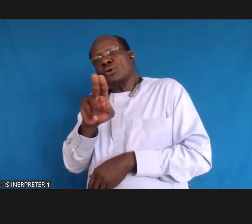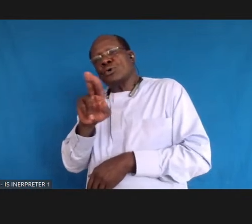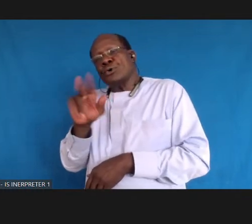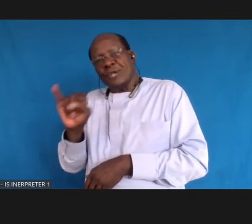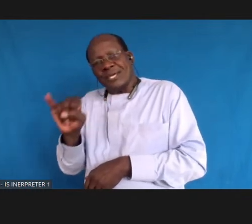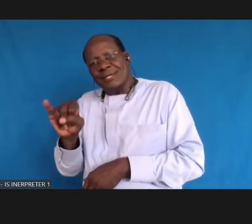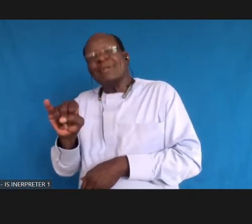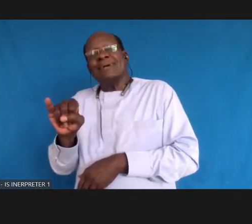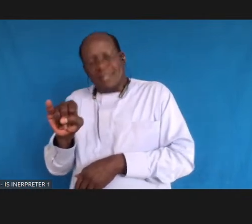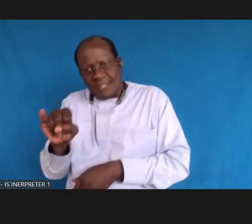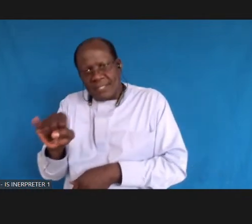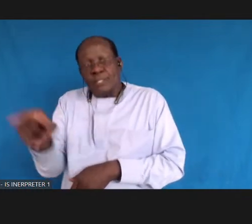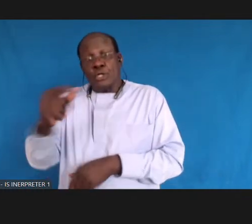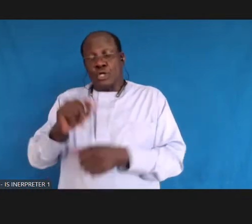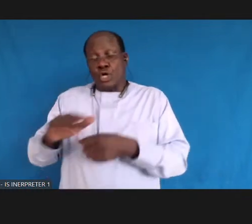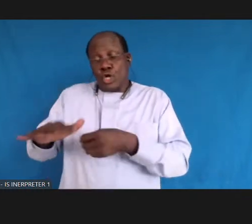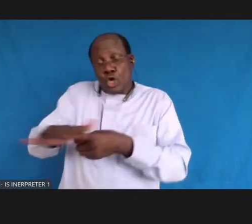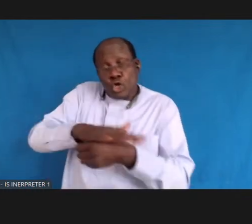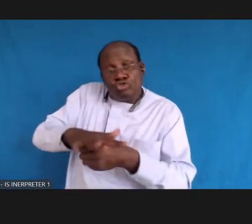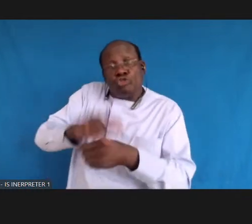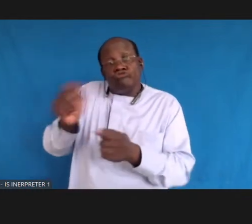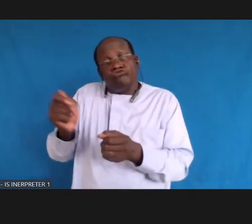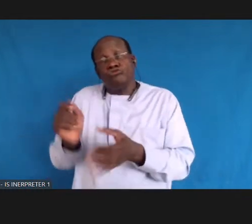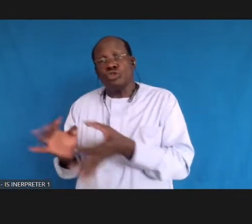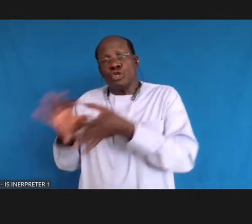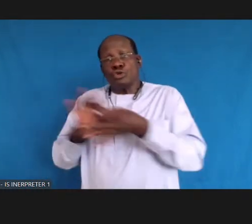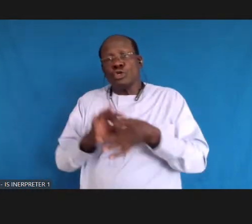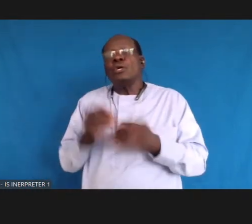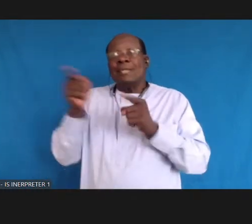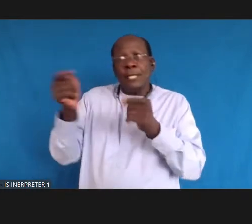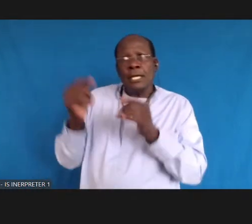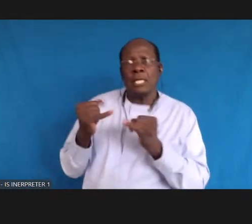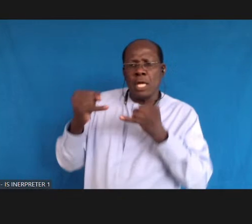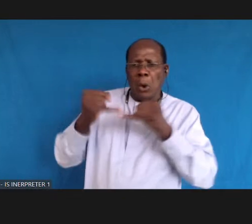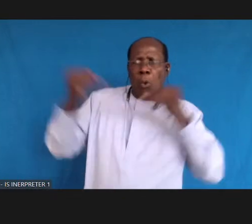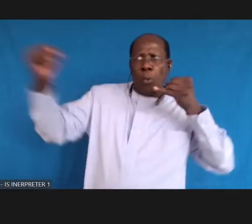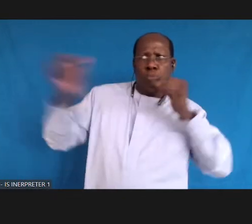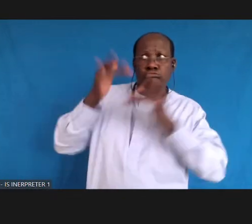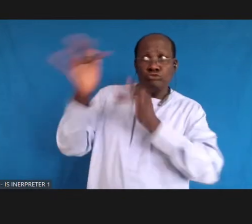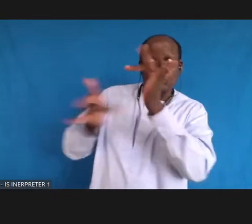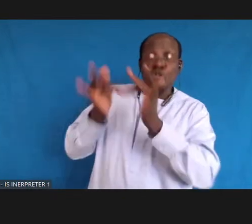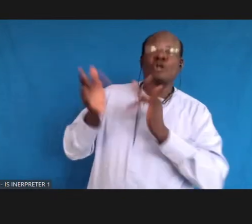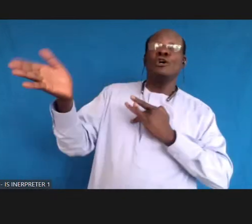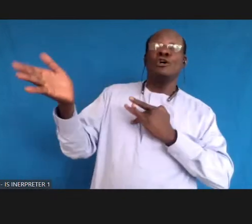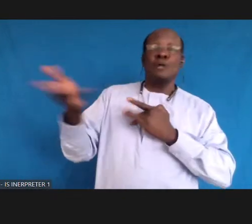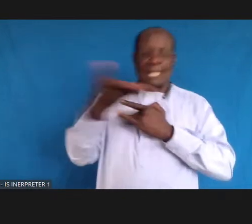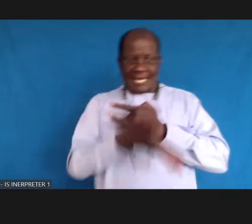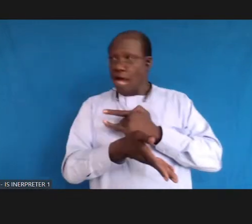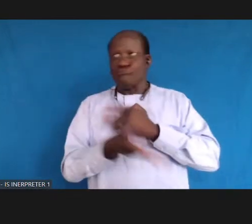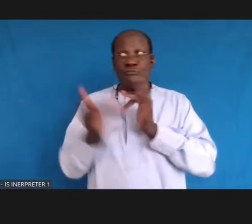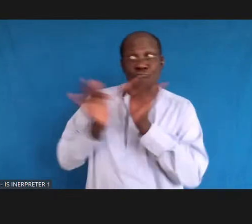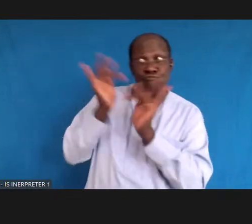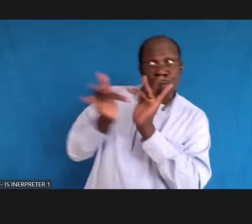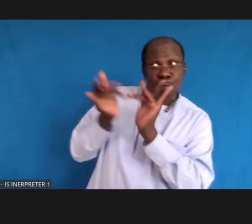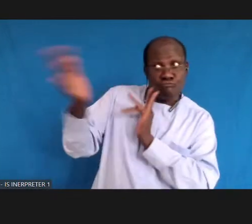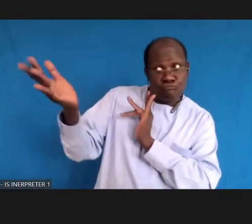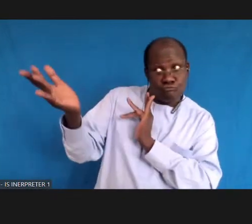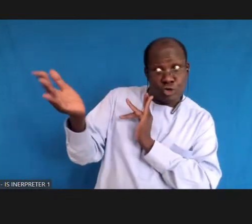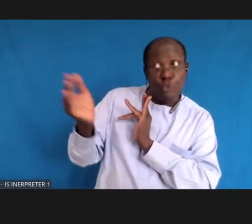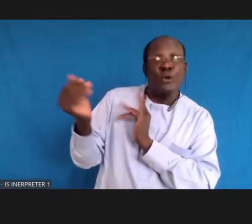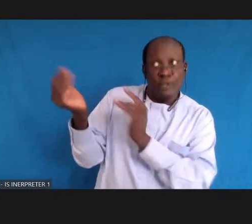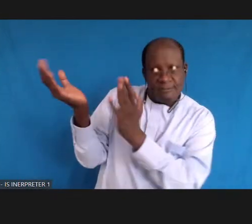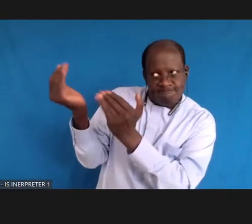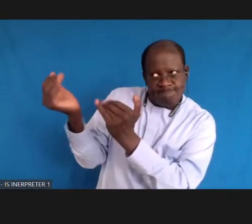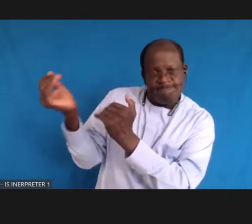a member of the Local 2030 Coalition, who is online. We'll hear from her, Esther. Marcel